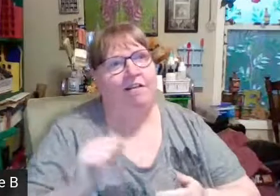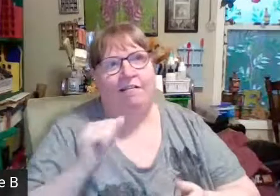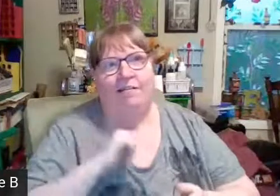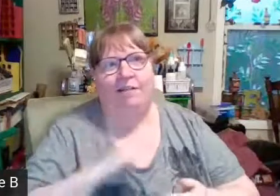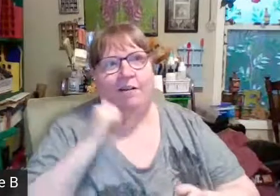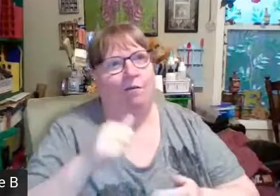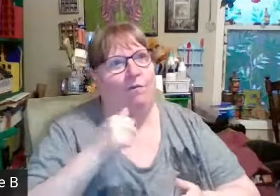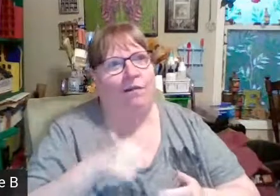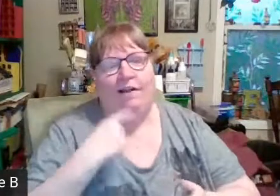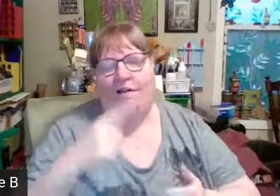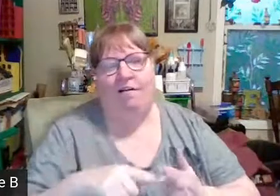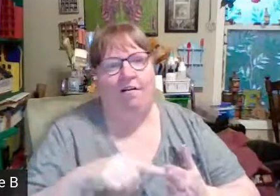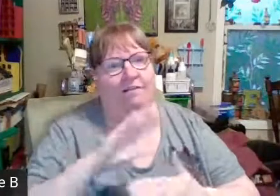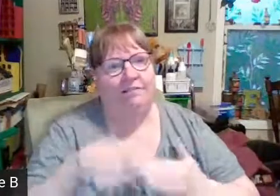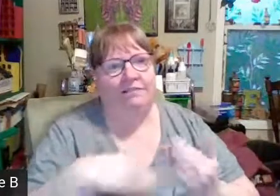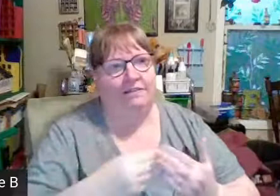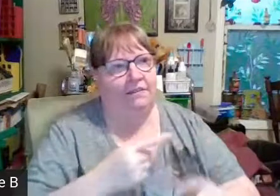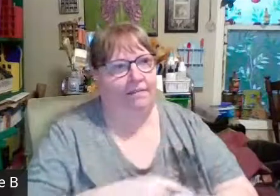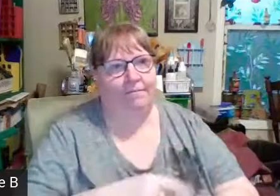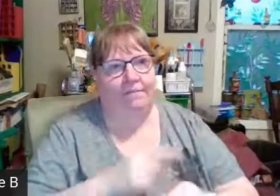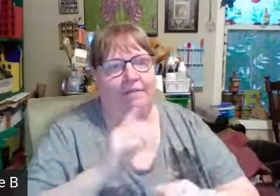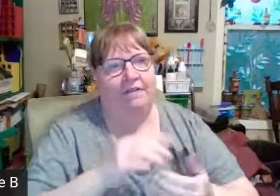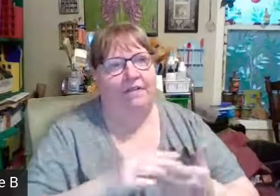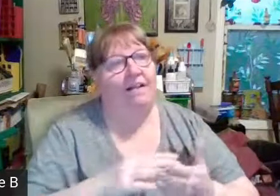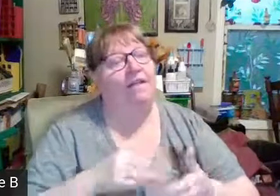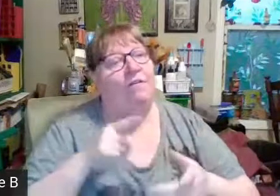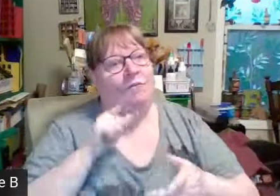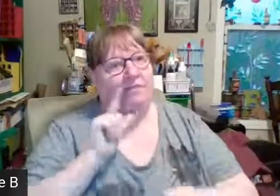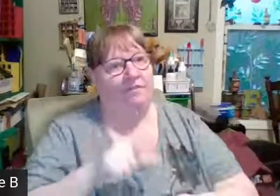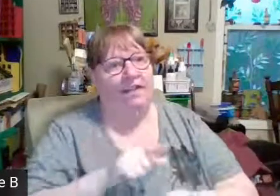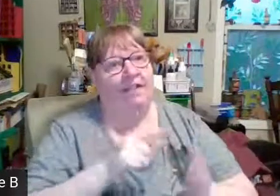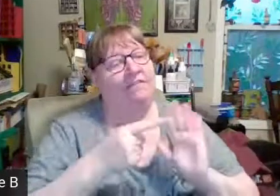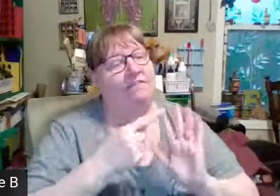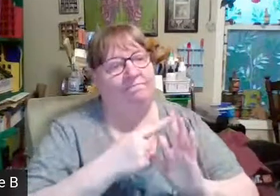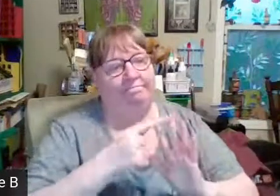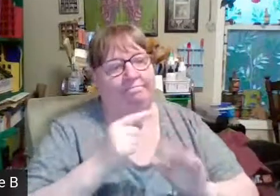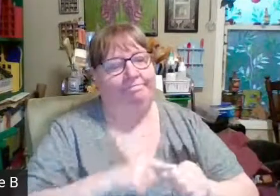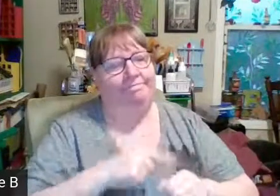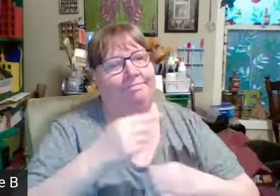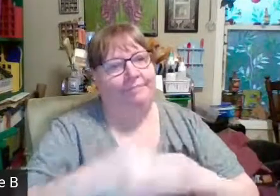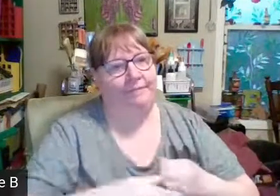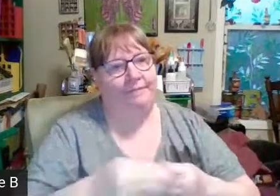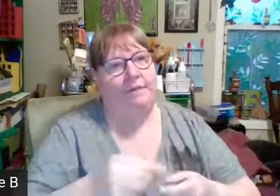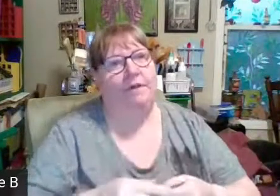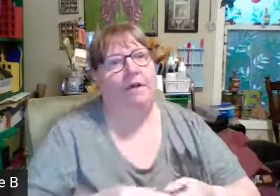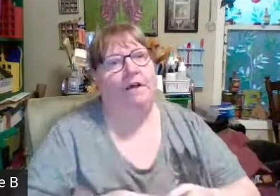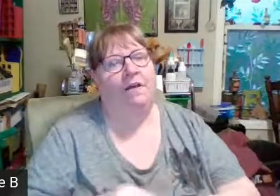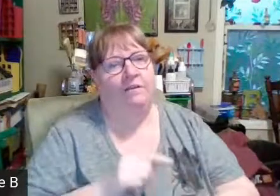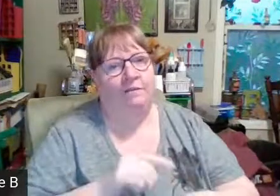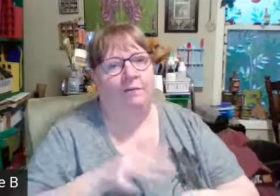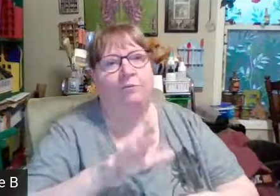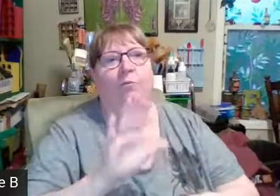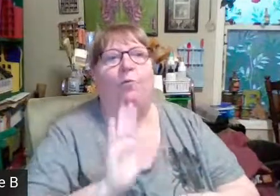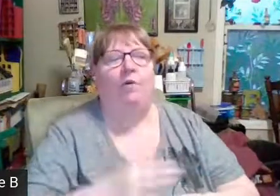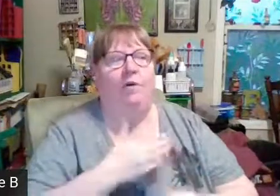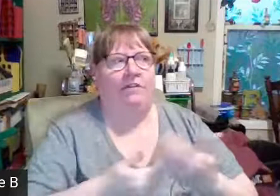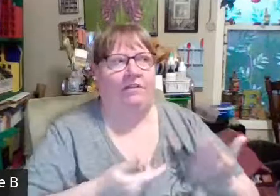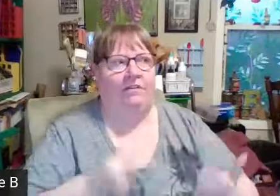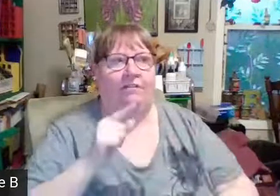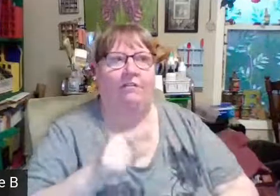my next thing is their likes. I do look at their wishes, but I take care of the list and I